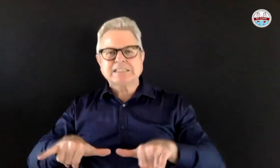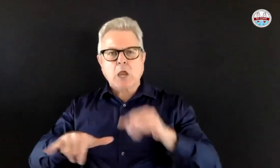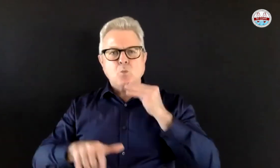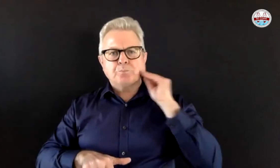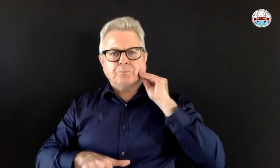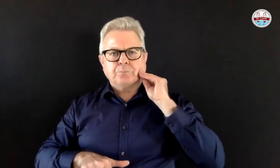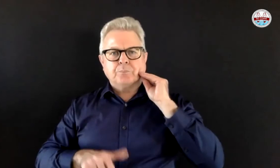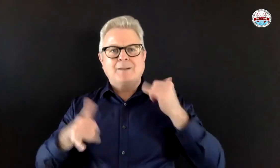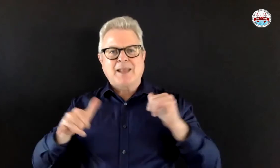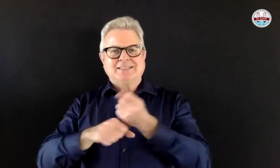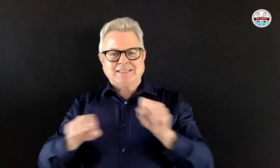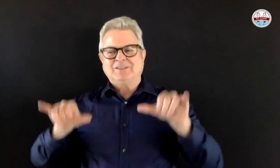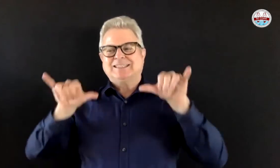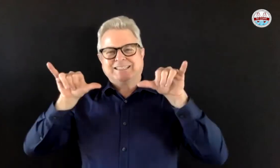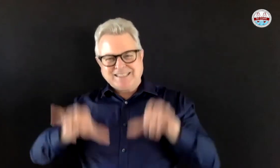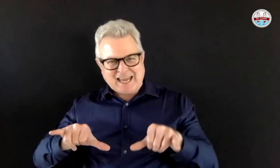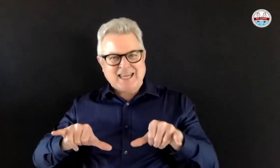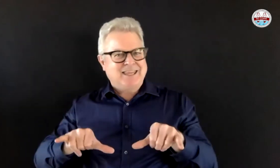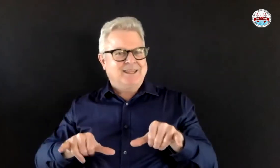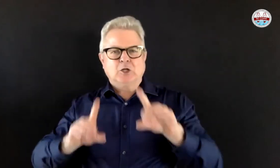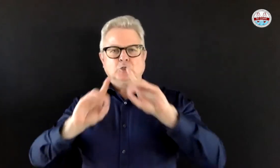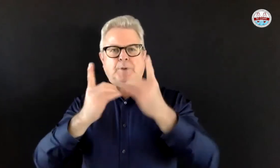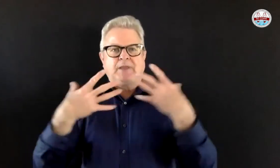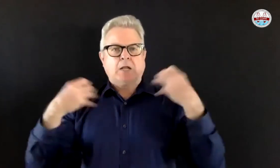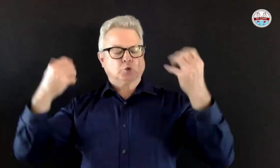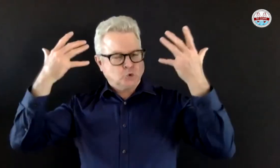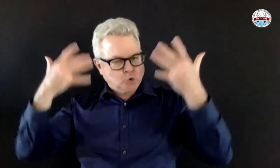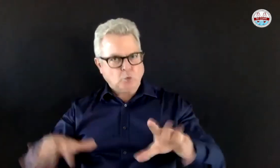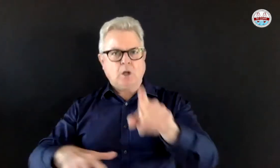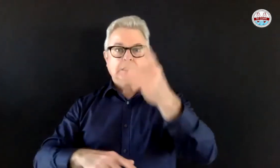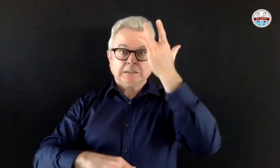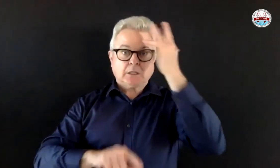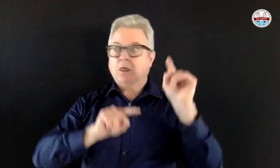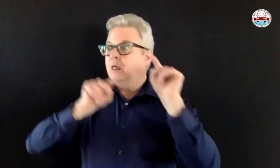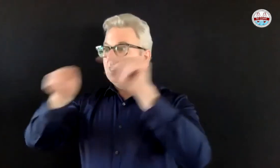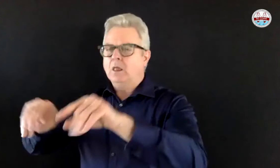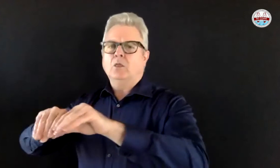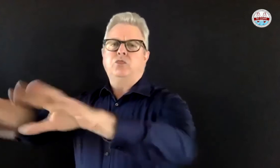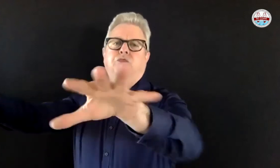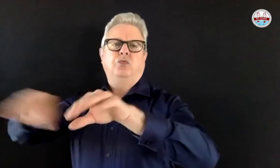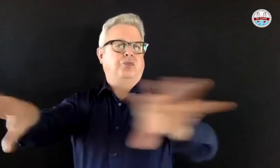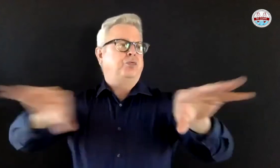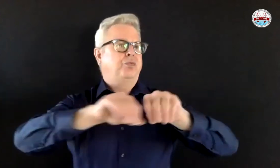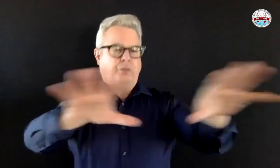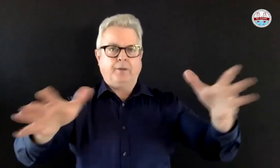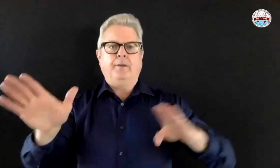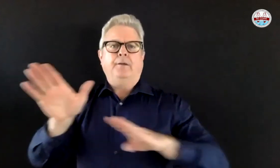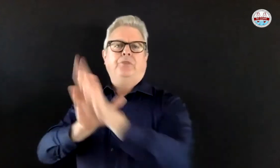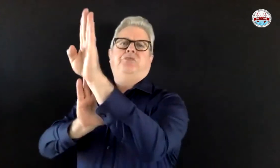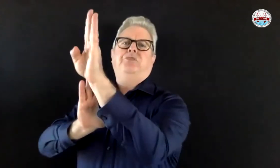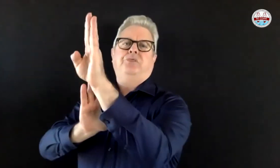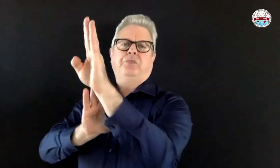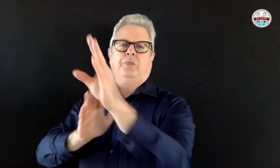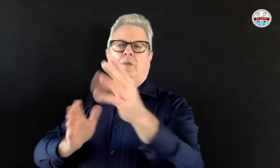your symptoms to a party. Stay home, play it safe, because the Department of Health doesn't want you to go